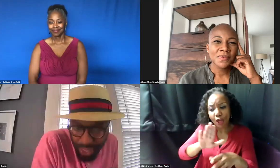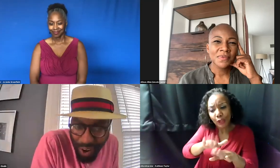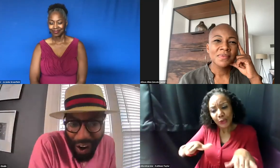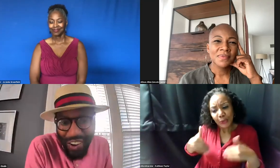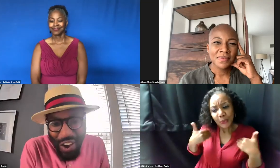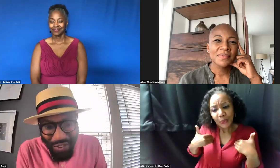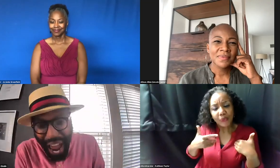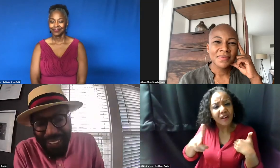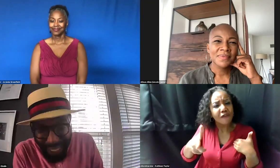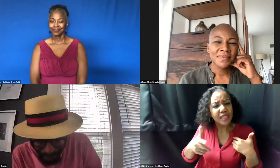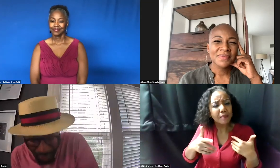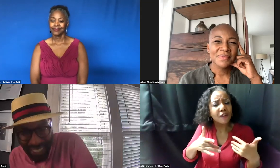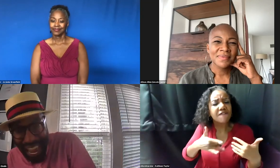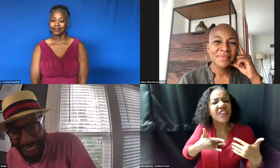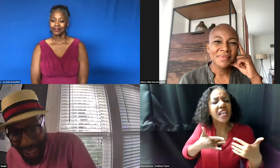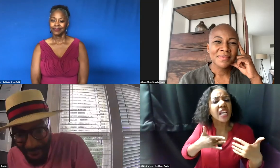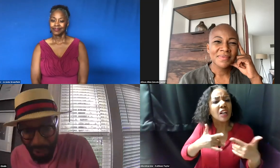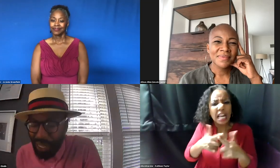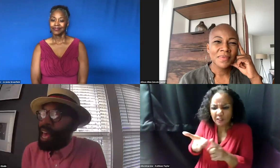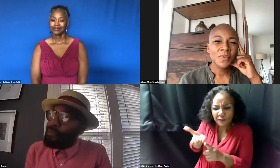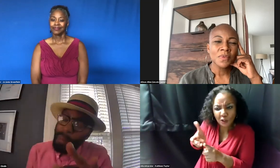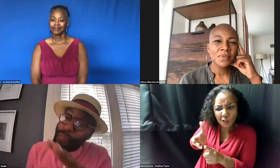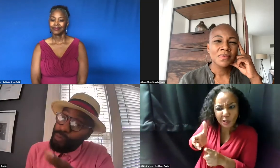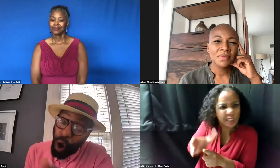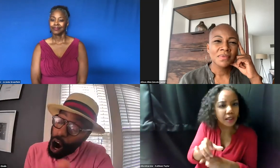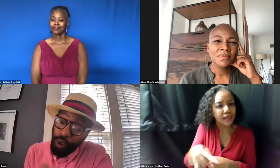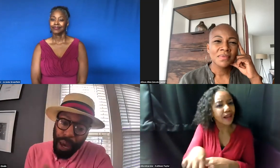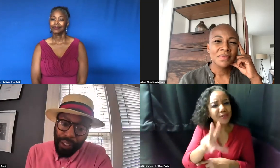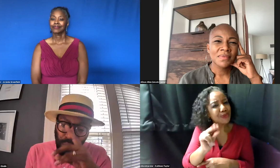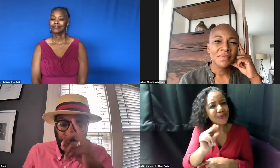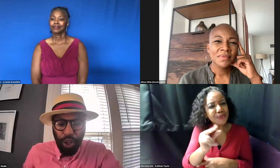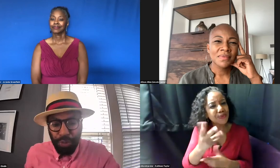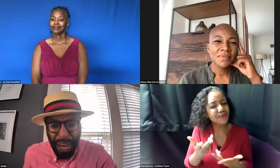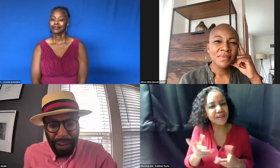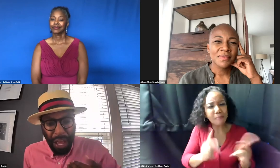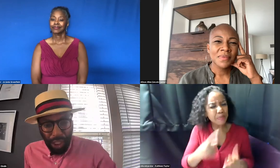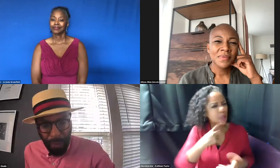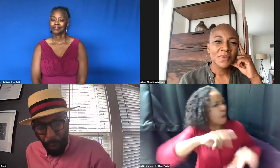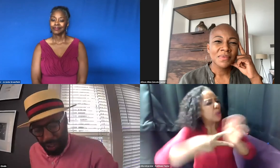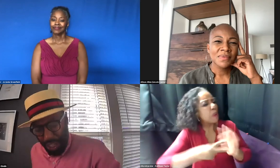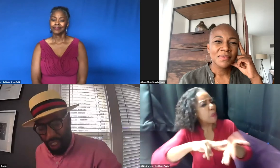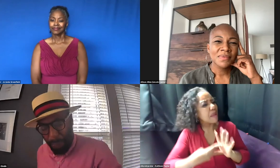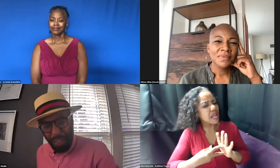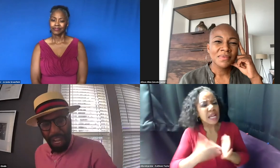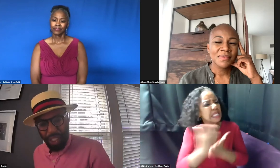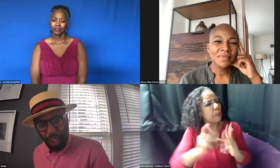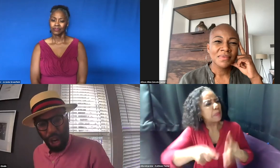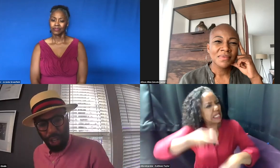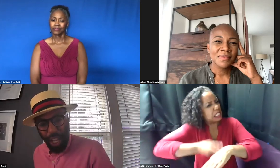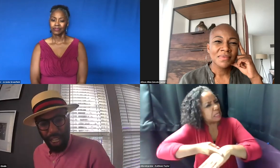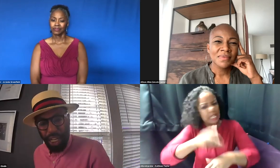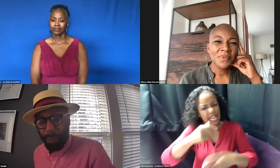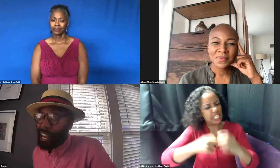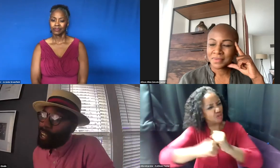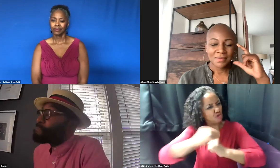call for the art rather than to force it down their throats. And people have argued with me about this. What do you mean? Some folks need discipline. Kids need